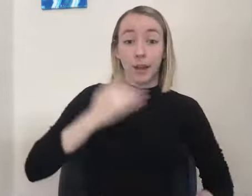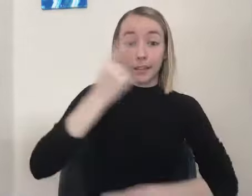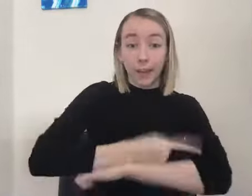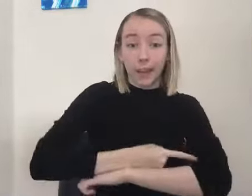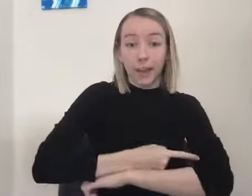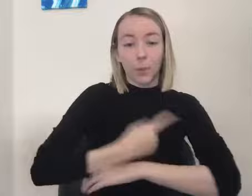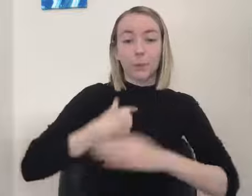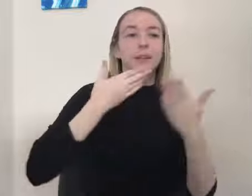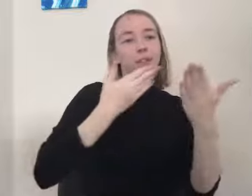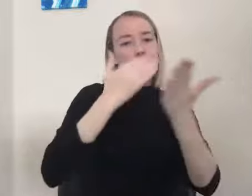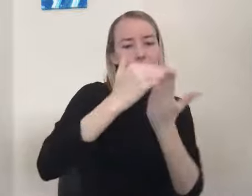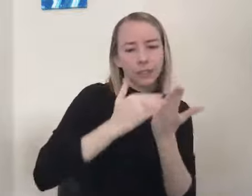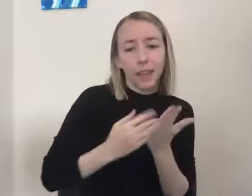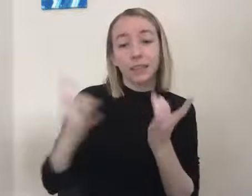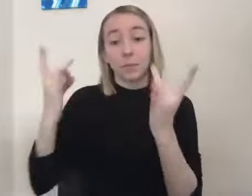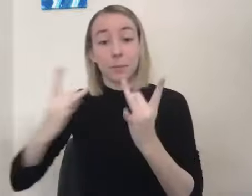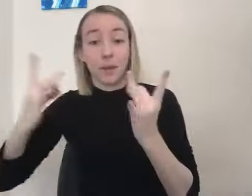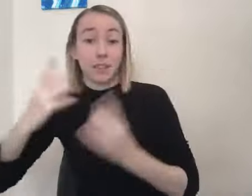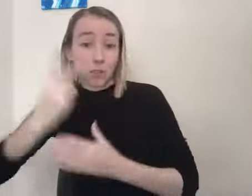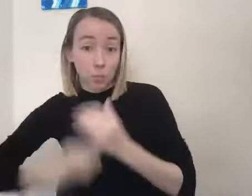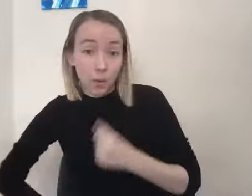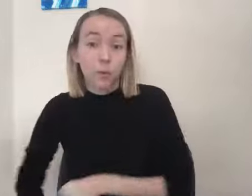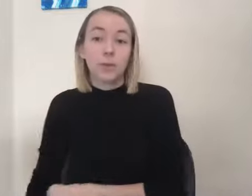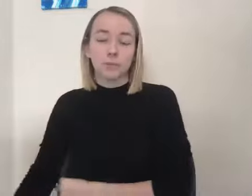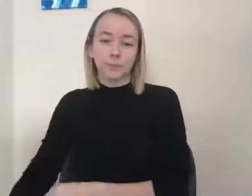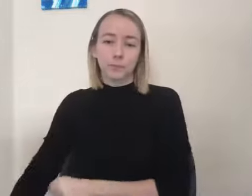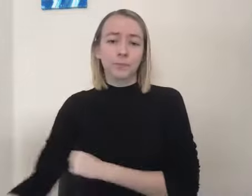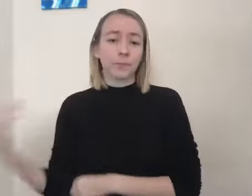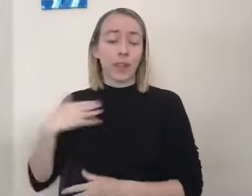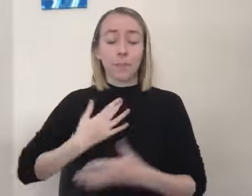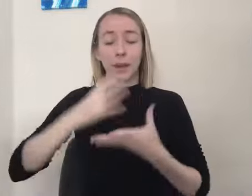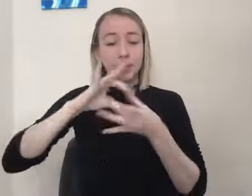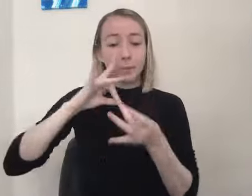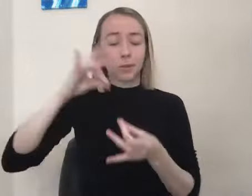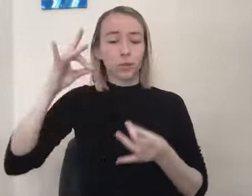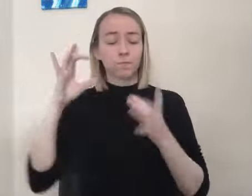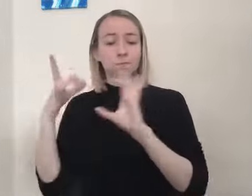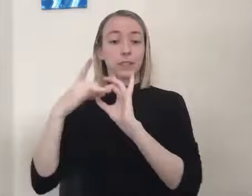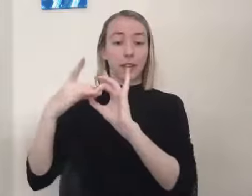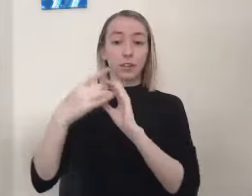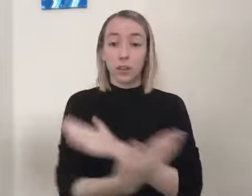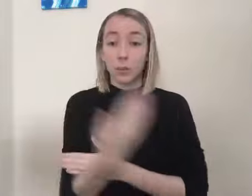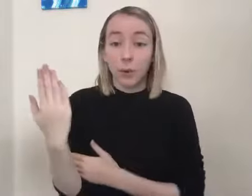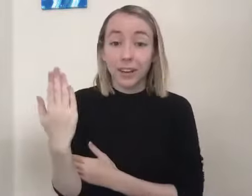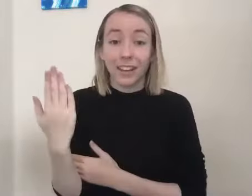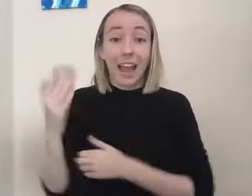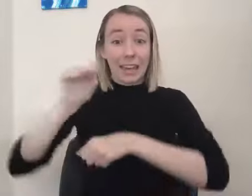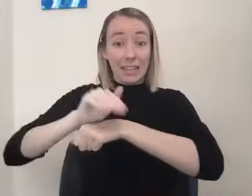Al-Anon's my foundation. I'm in the first step every day when I open my eyes. I start my daily with my gratitude